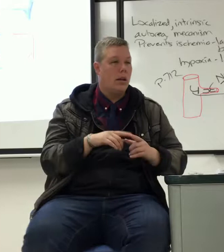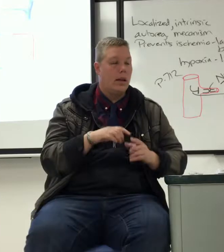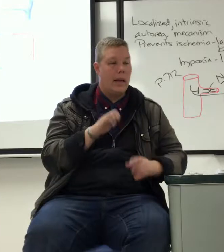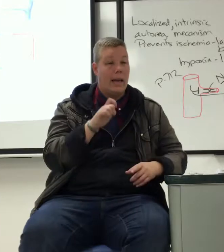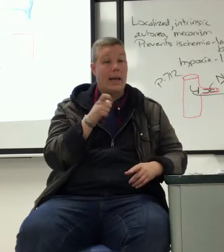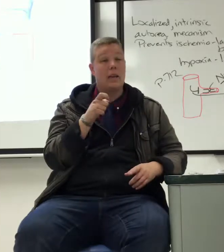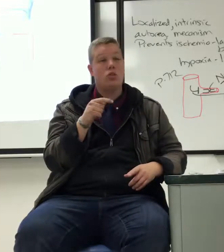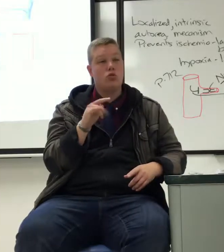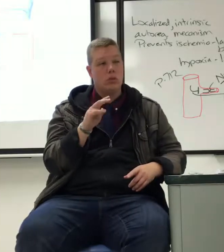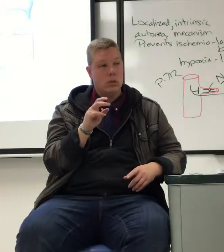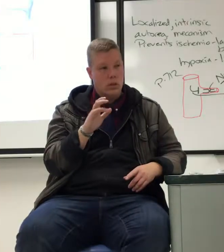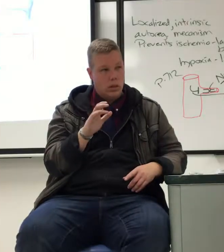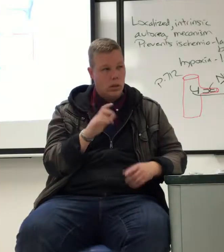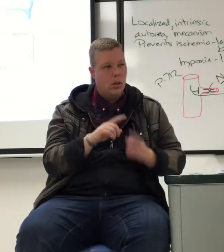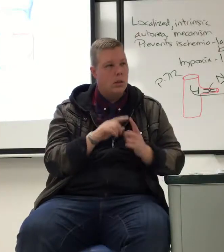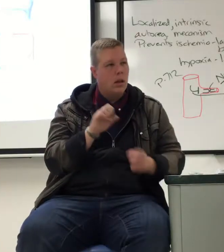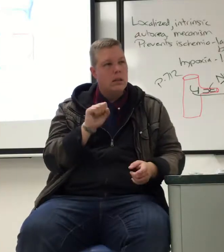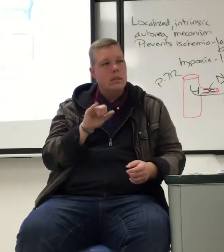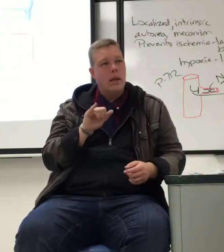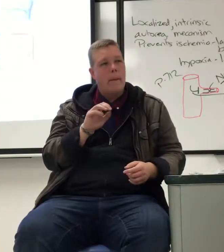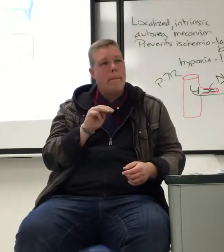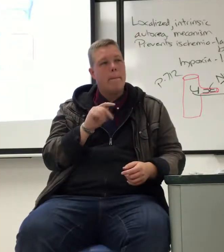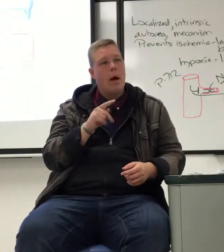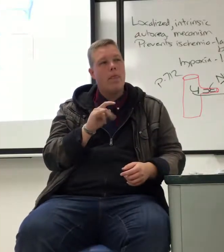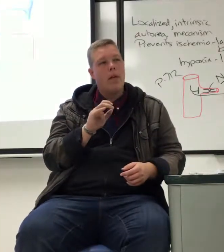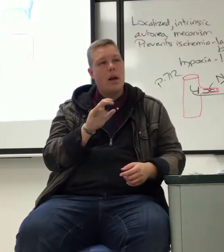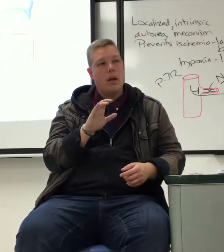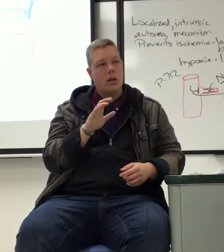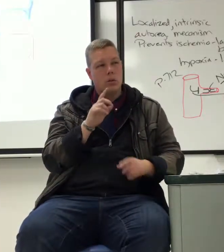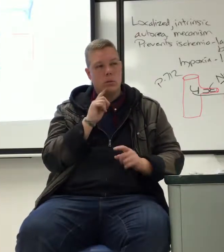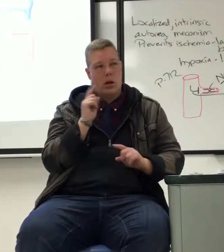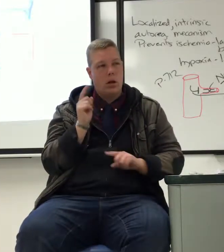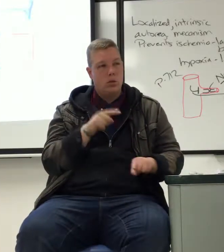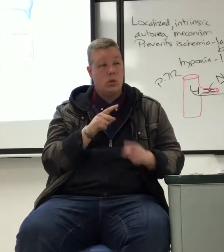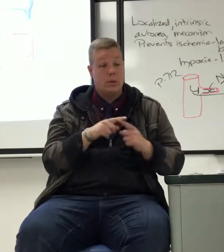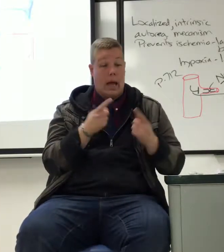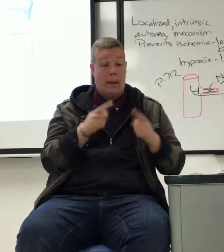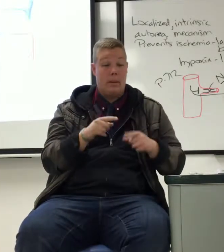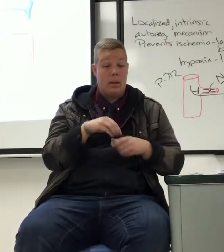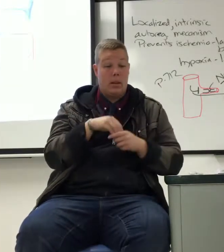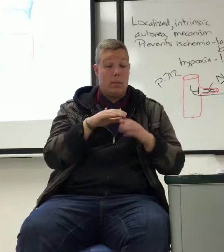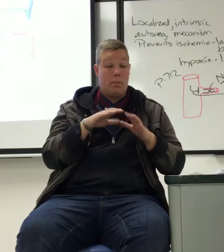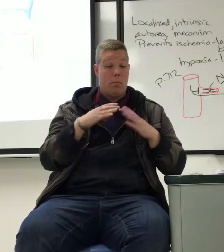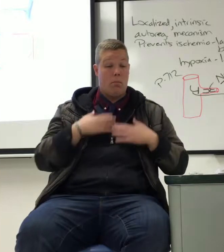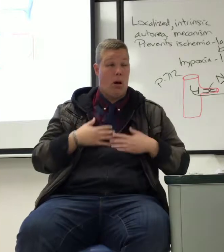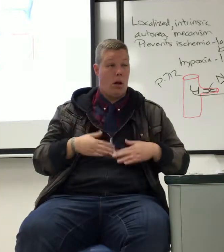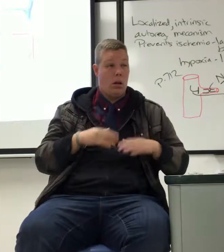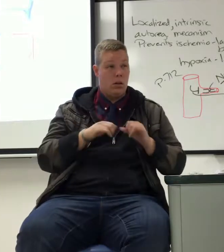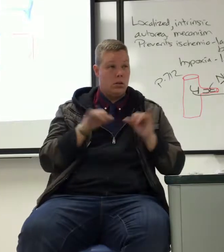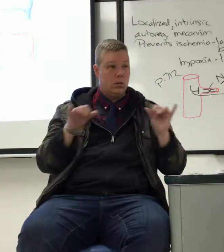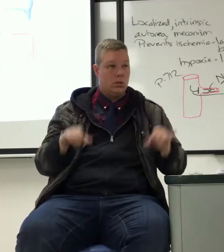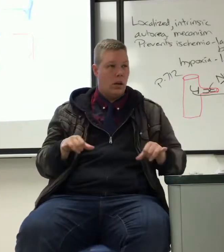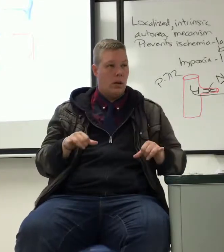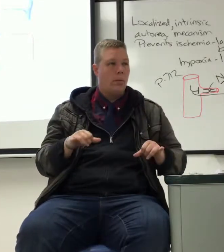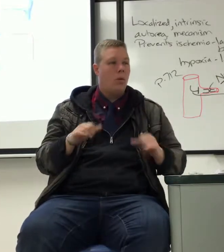It's a sympathetic response, so it's happening systemically throughout the whole body because you have blood vessels everywhere.